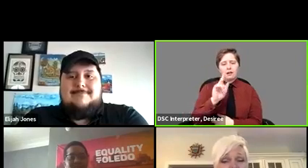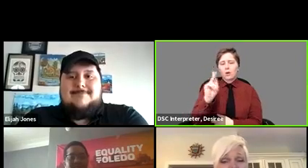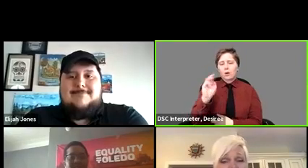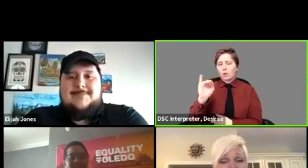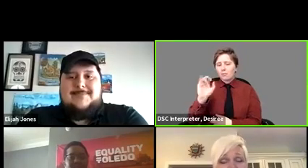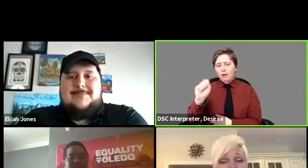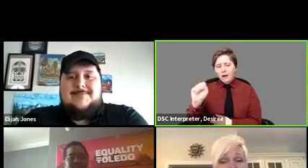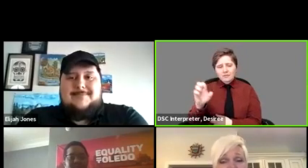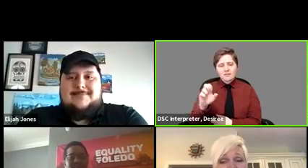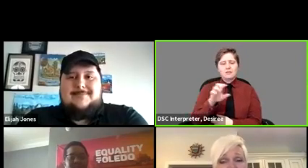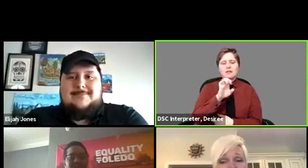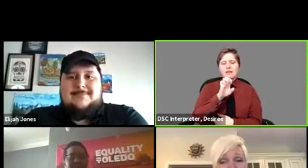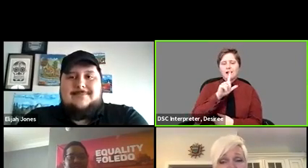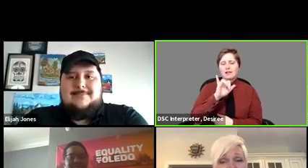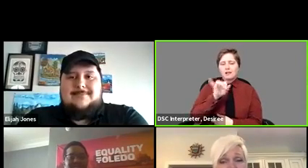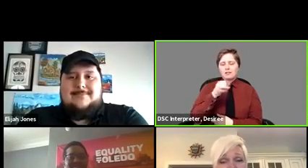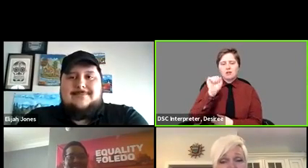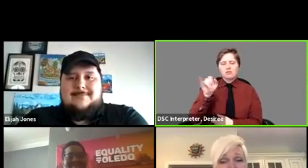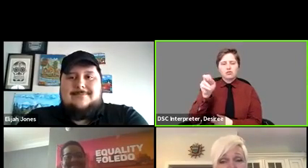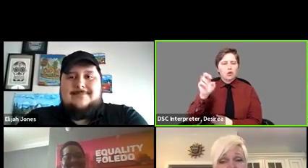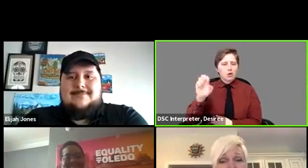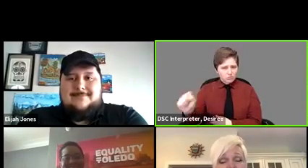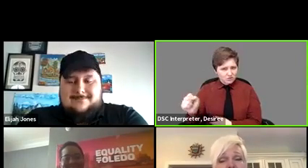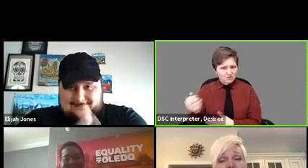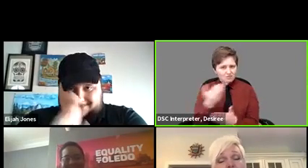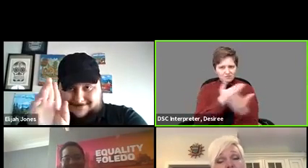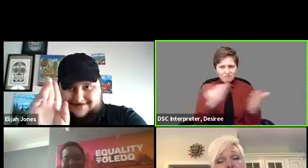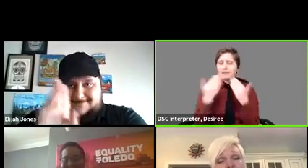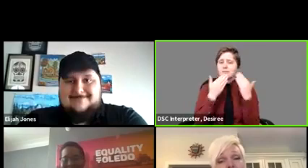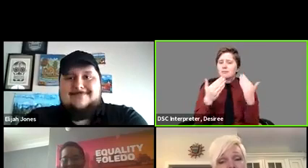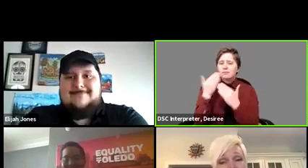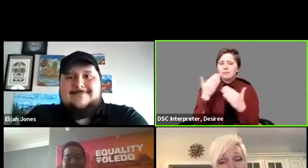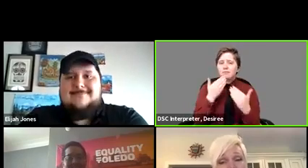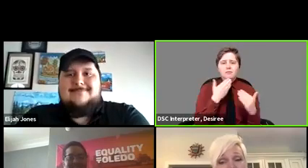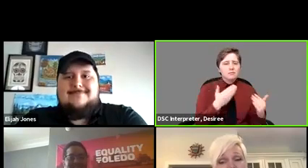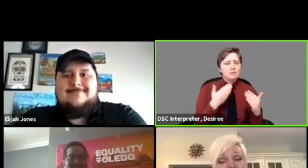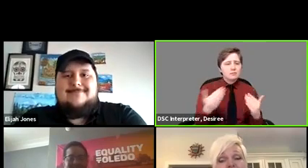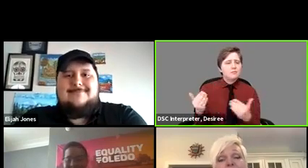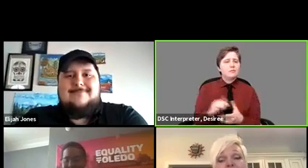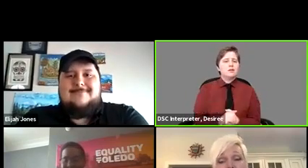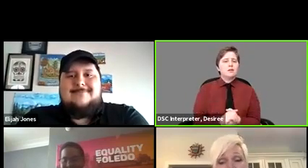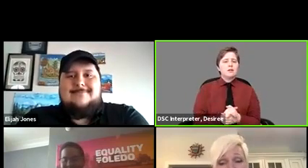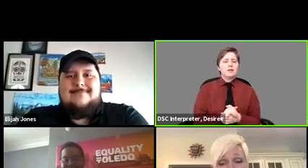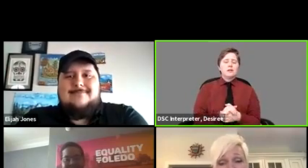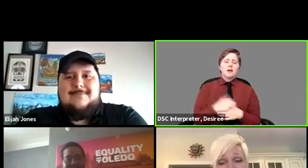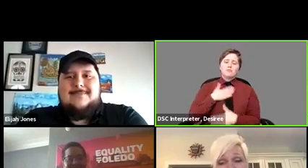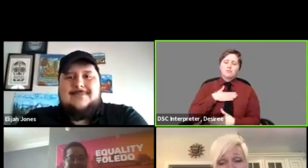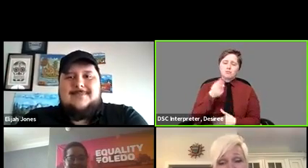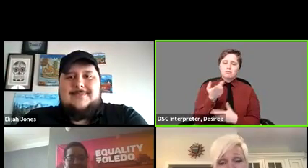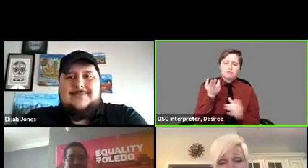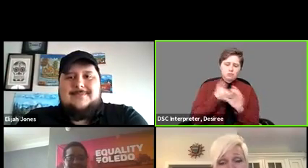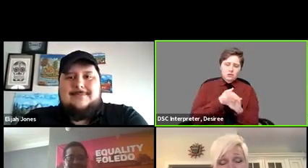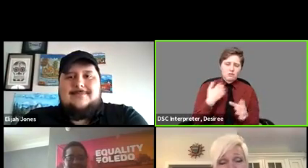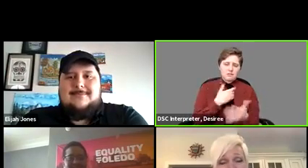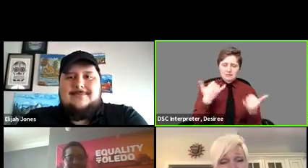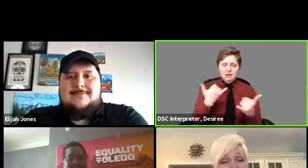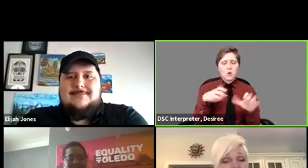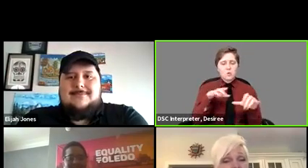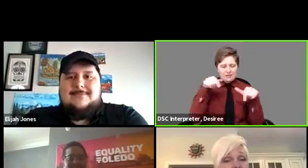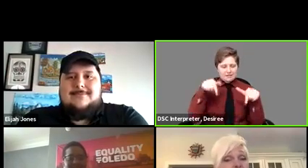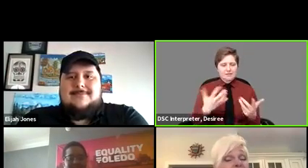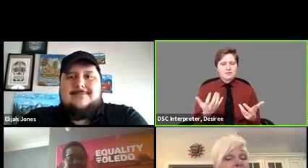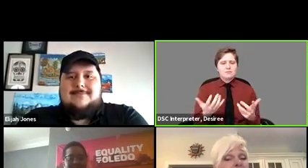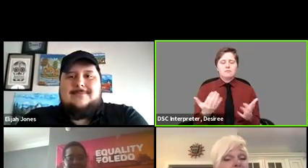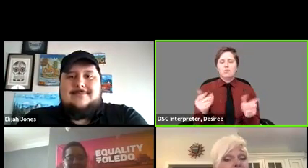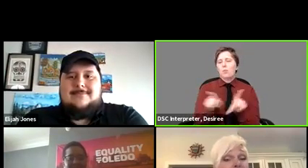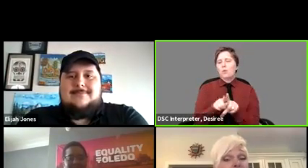Toledo City Council, and Elijah Jones from our Mental Health and Recovery Services Board. Thank you for being here today and doing this.